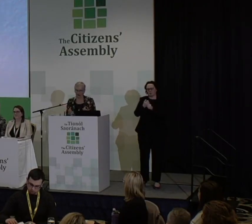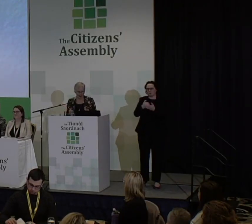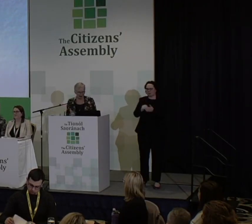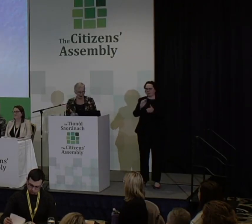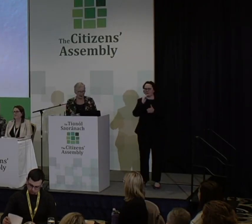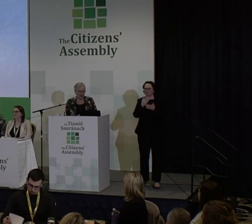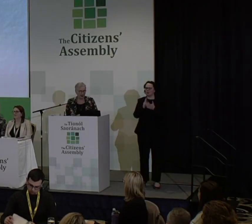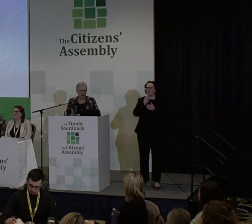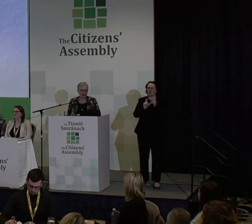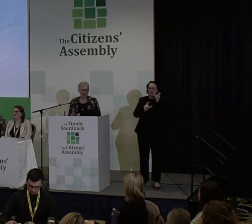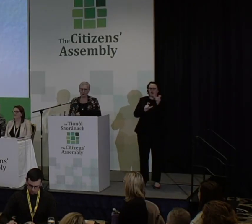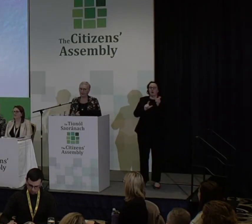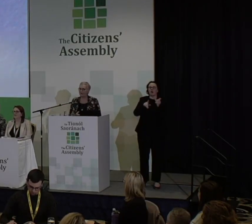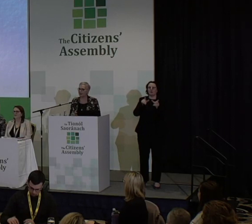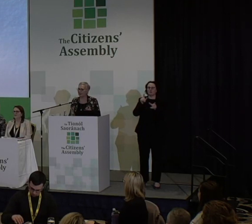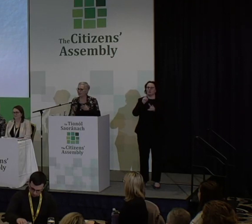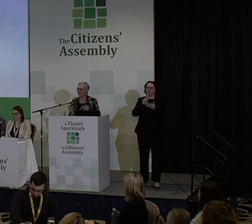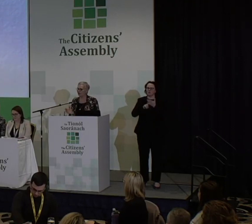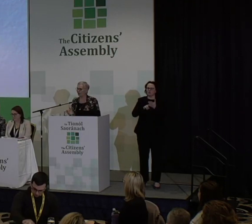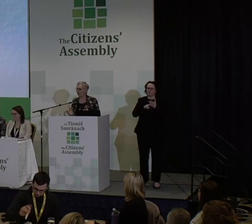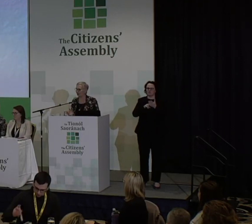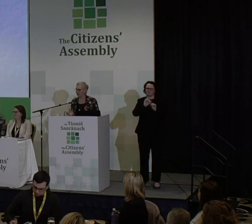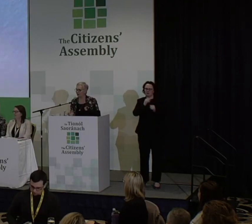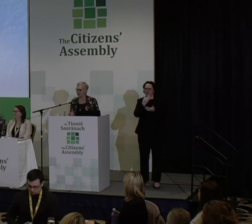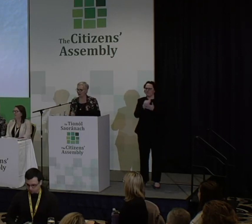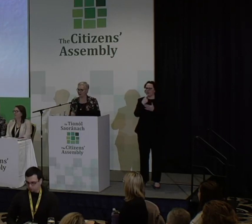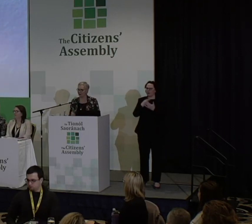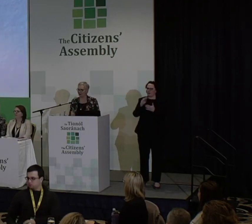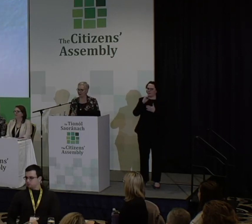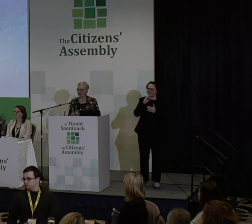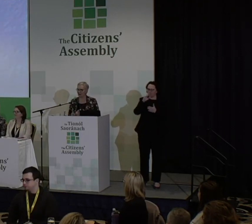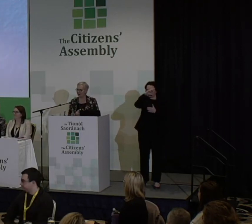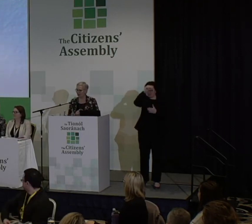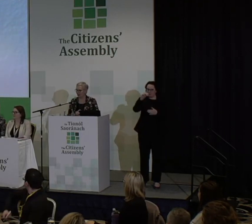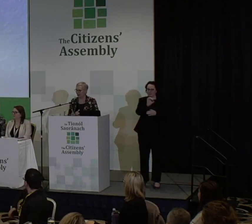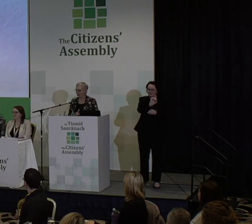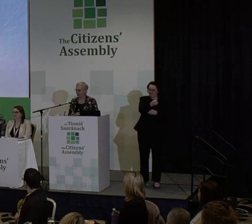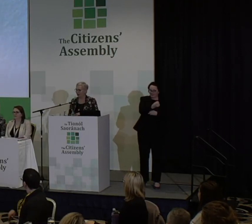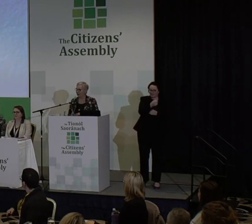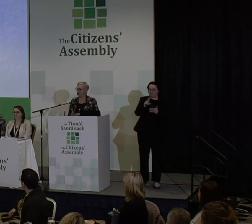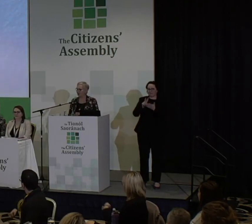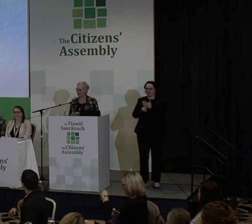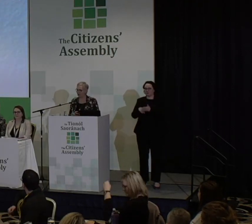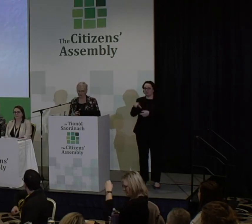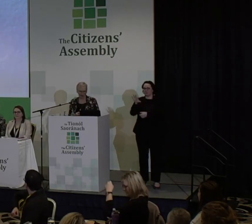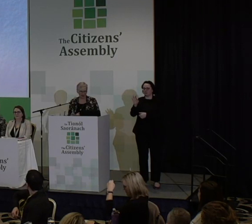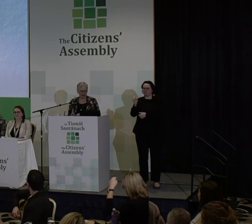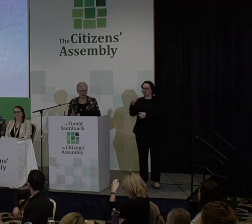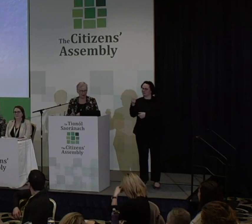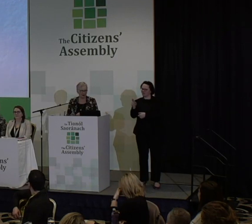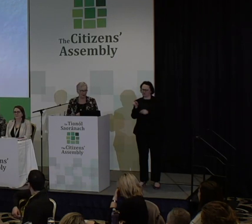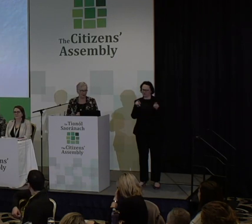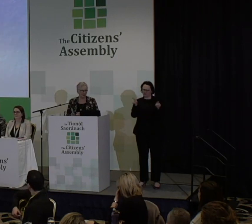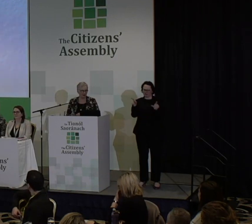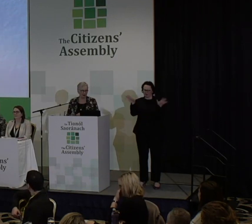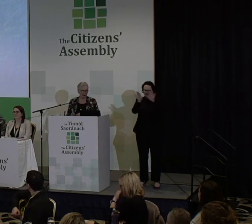aren't very clear. And even the definition of the difference between sex and gender is not always clear and is